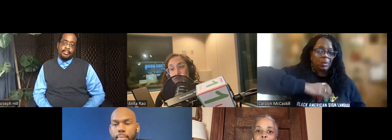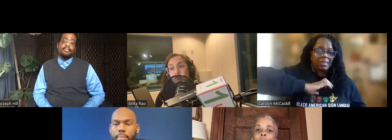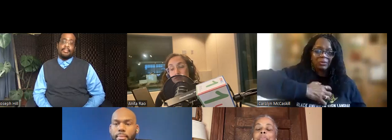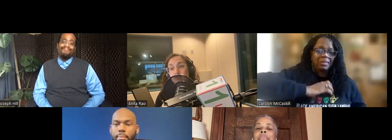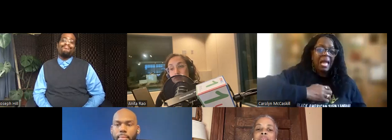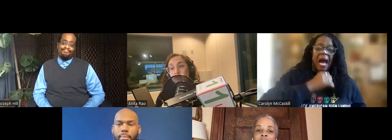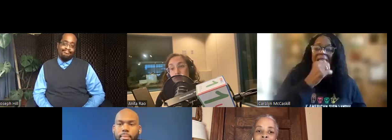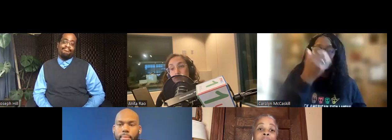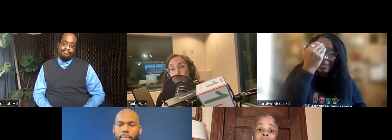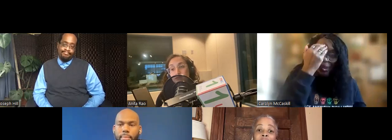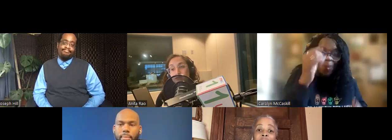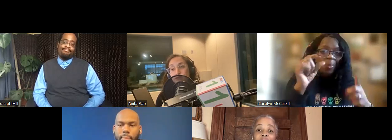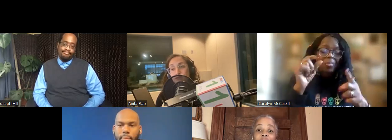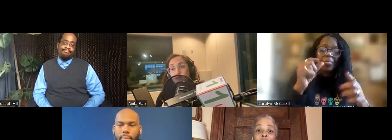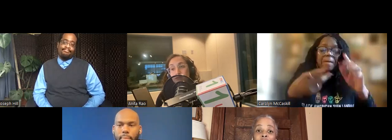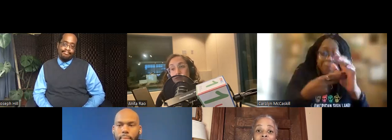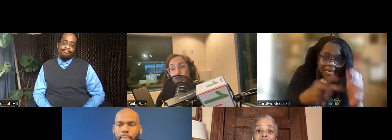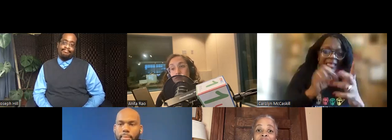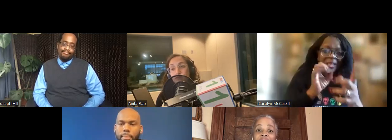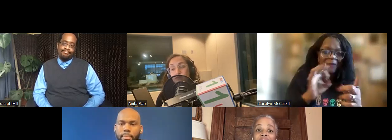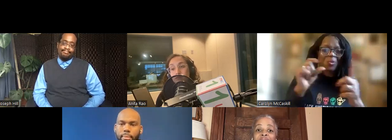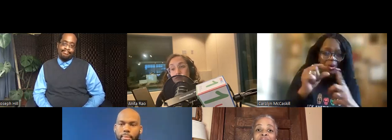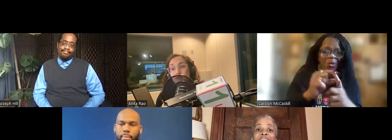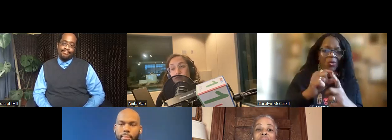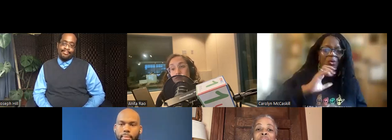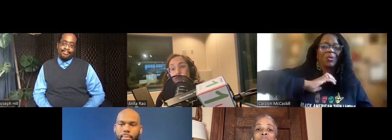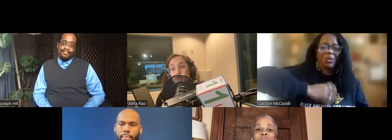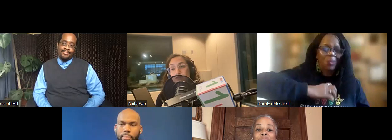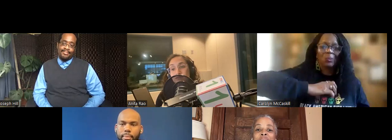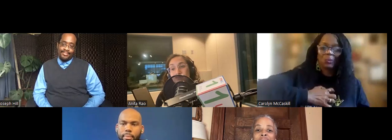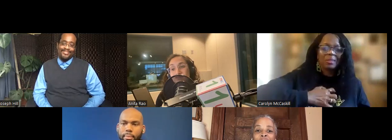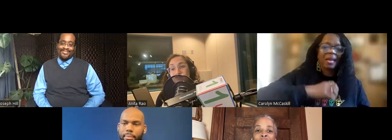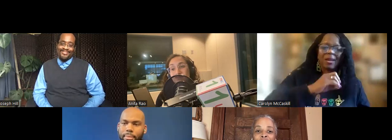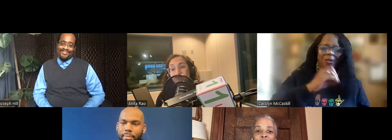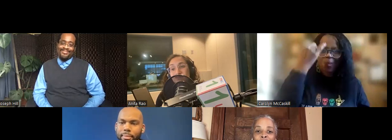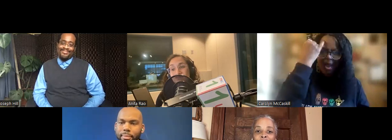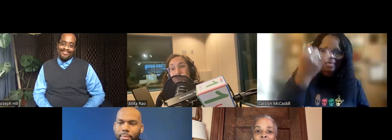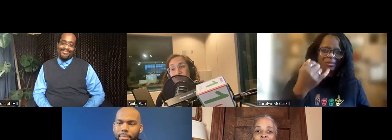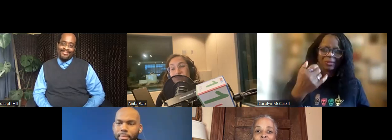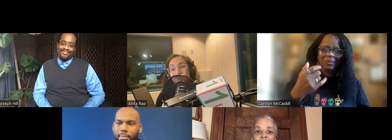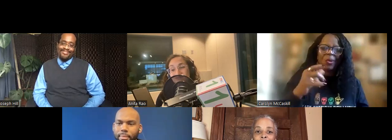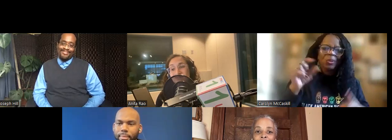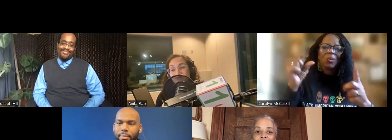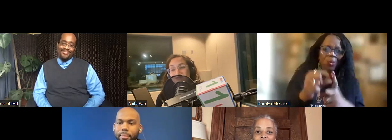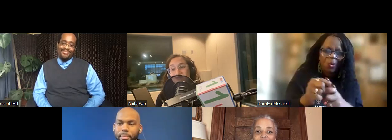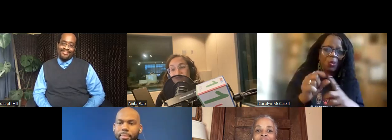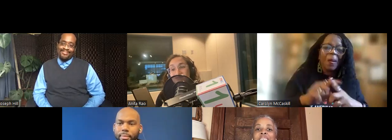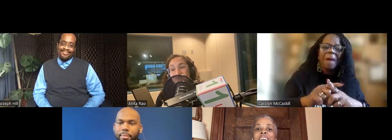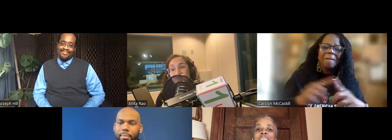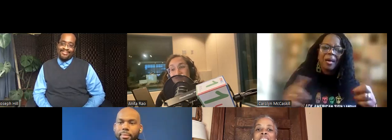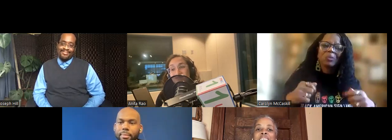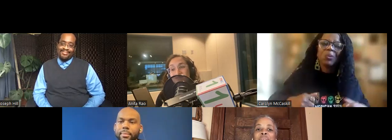signed, and I learned how to code switch. And I didn't even know the meaning of this word code switching back